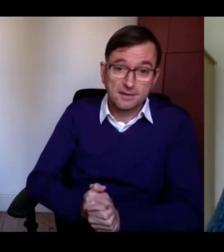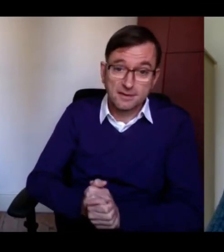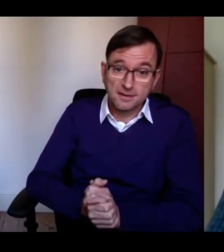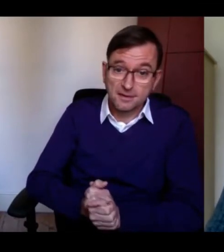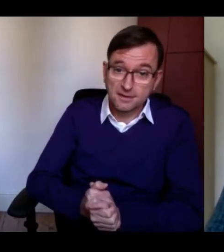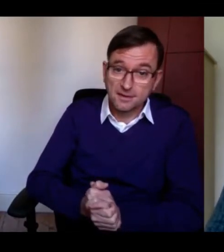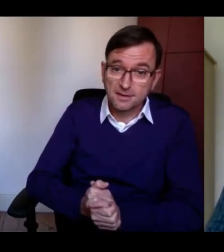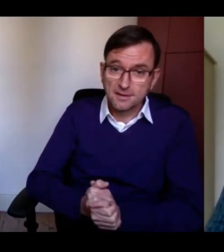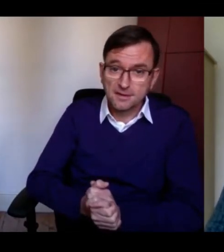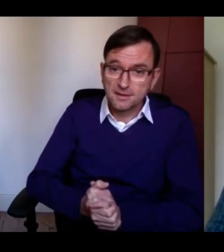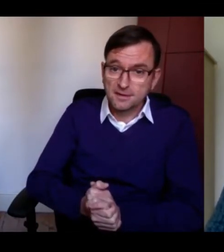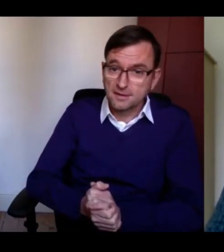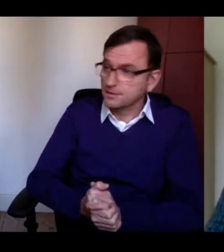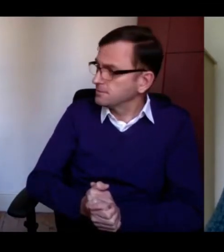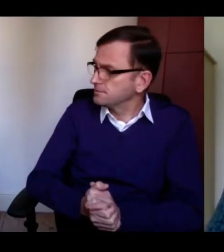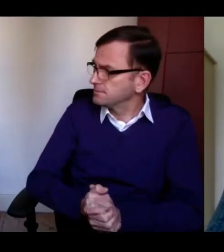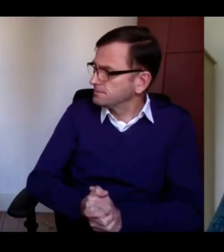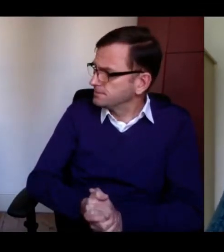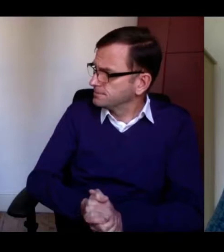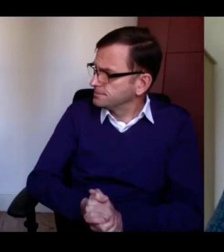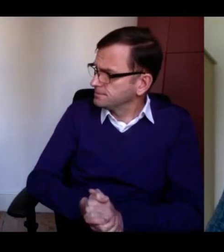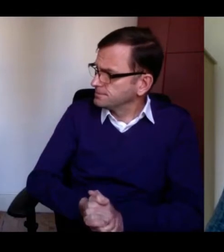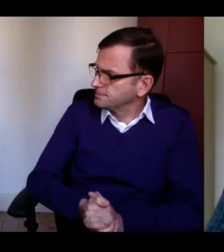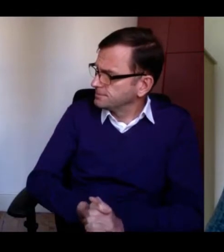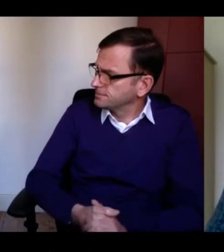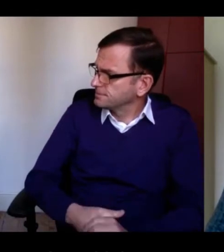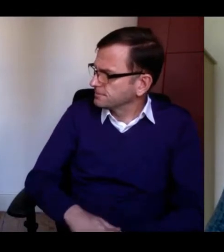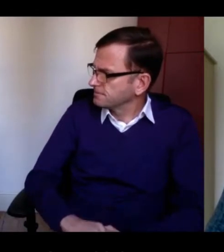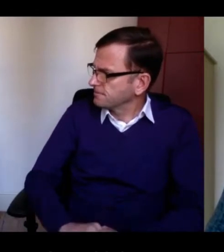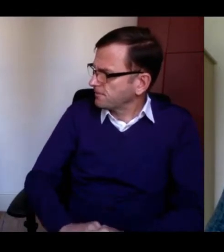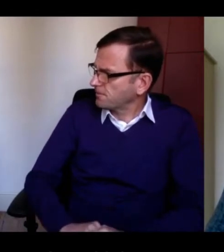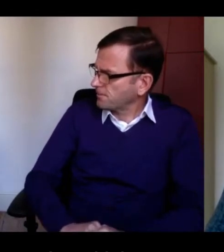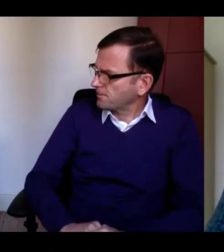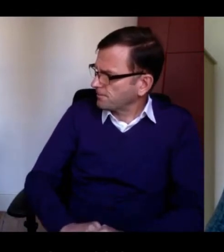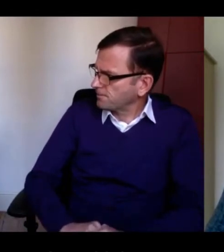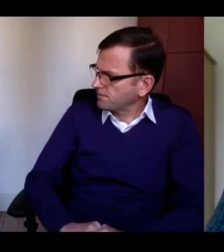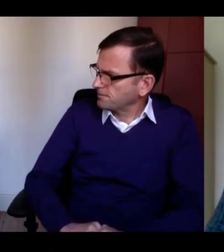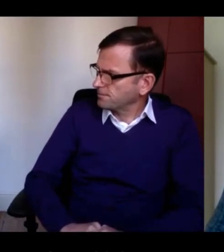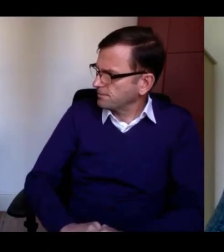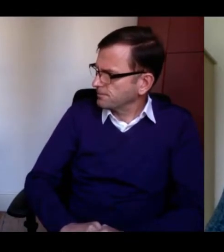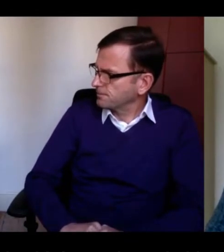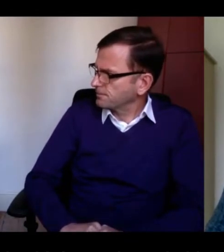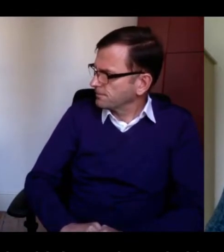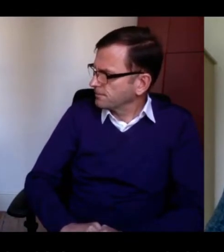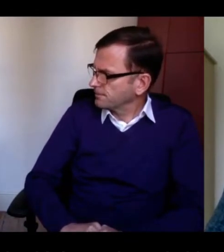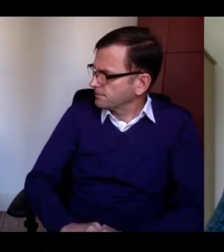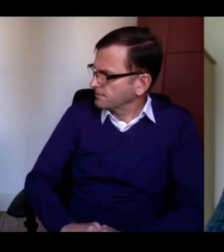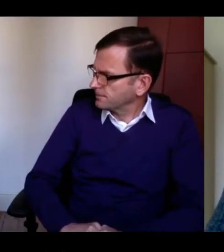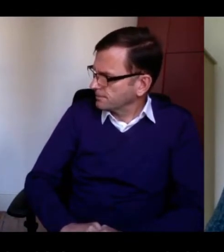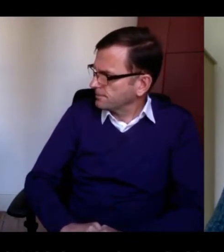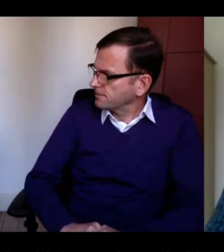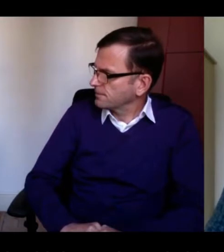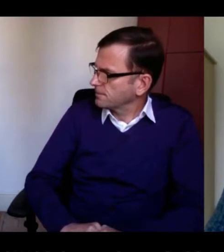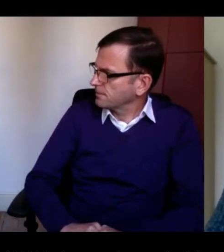Great. And so I'm going to ask you why it's important. Again, I think you've touched upon some of it and I think people probably could guess